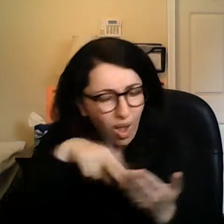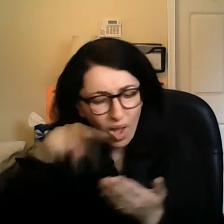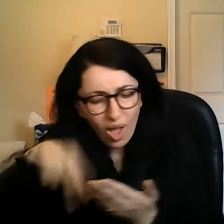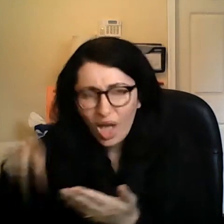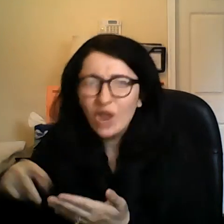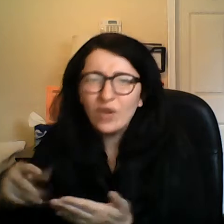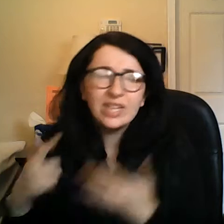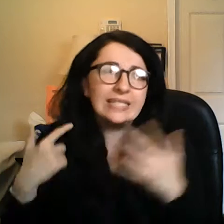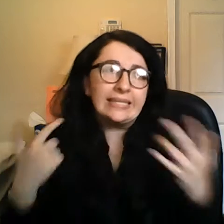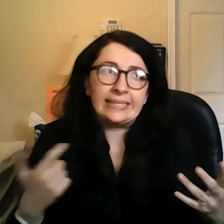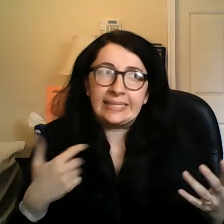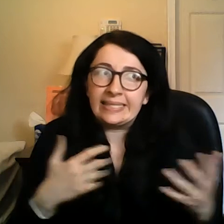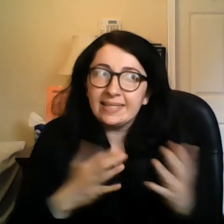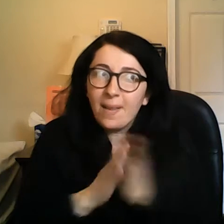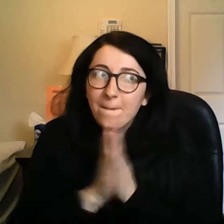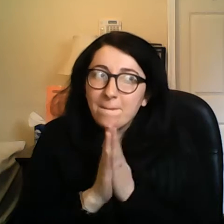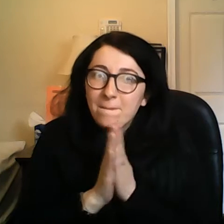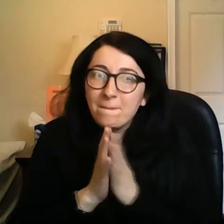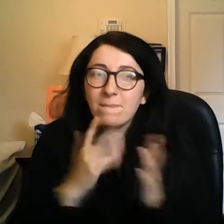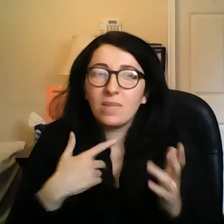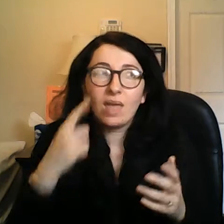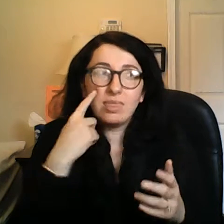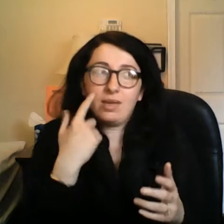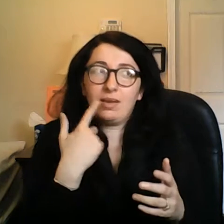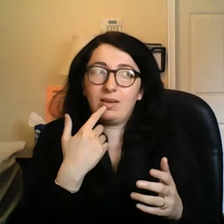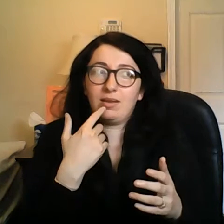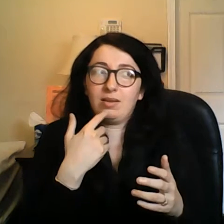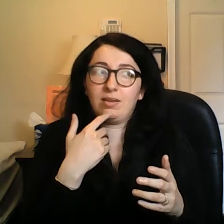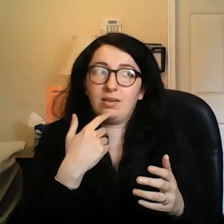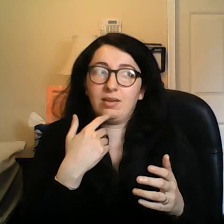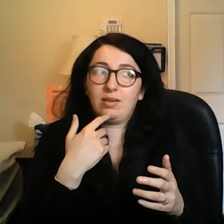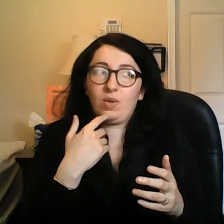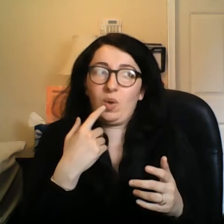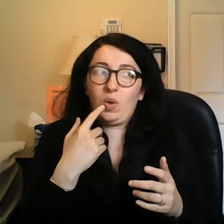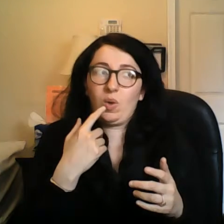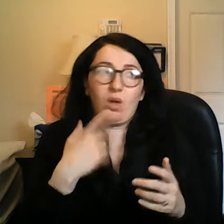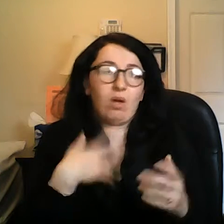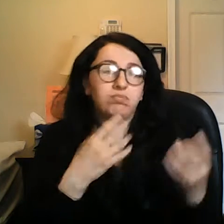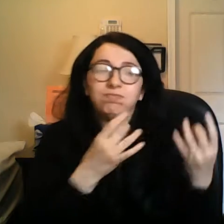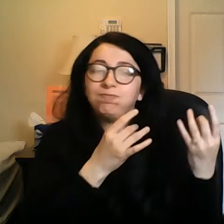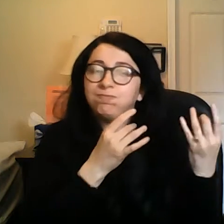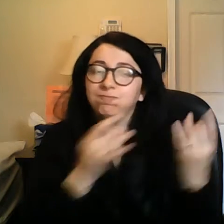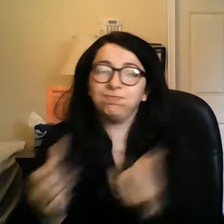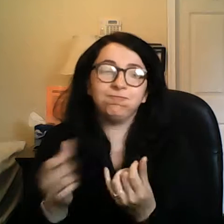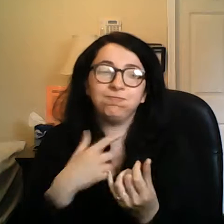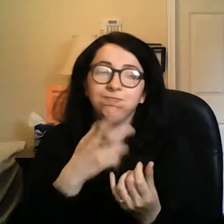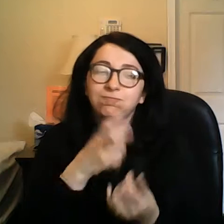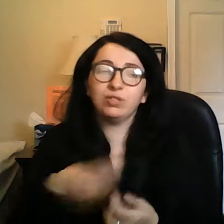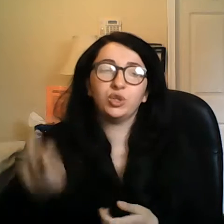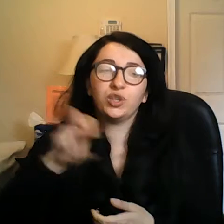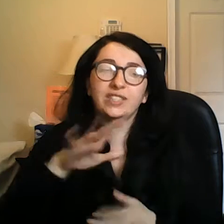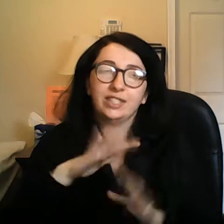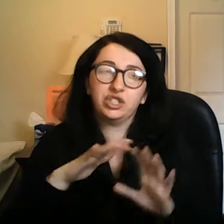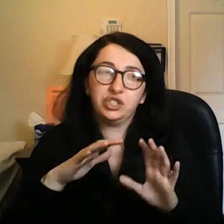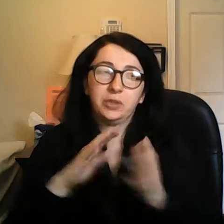learning painting and drawing from books is going to be a very seamless transition. You can definitely